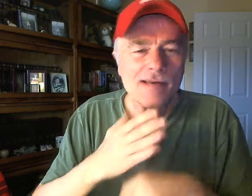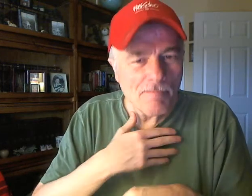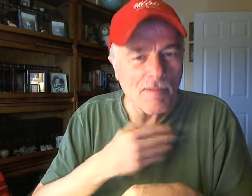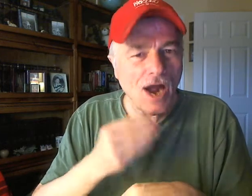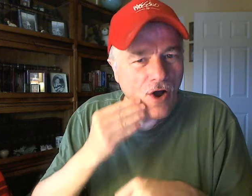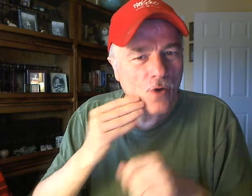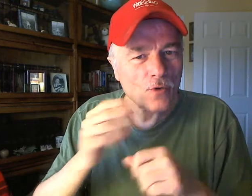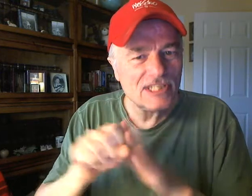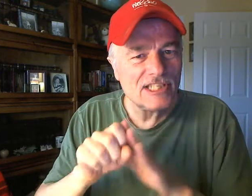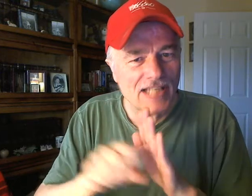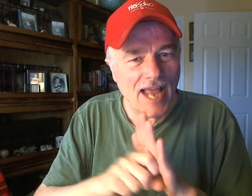My whole